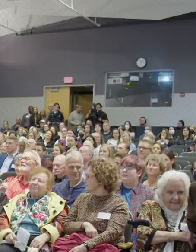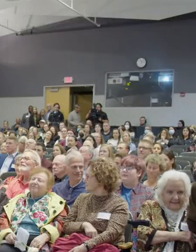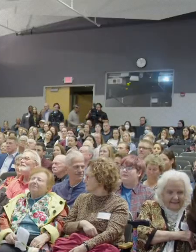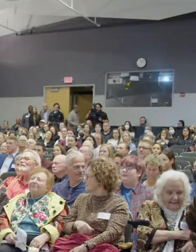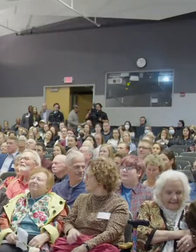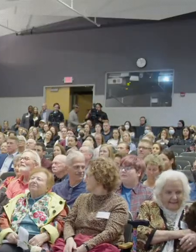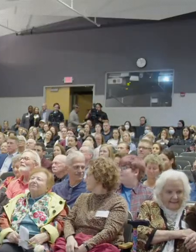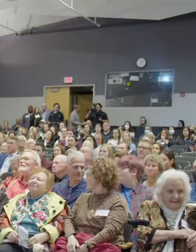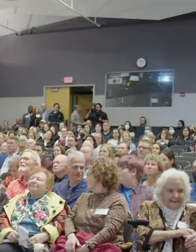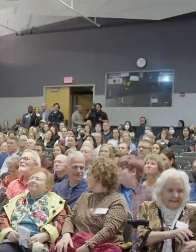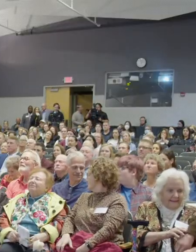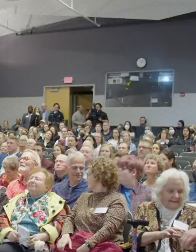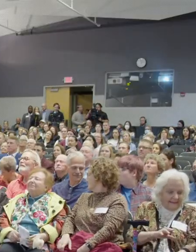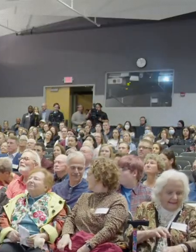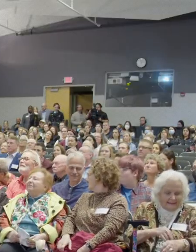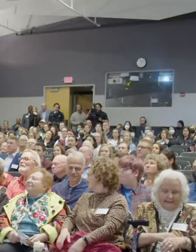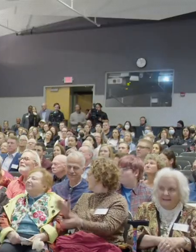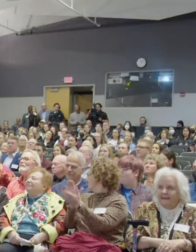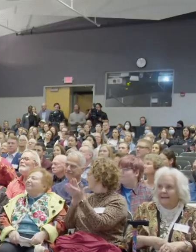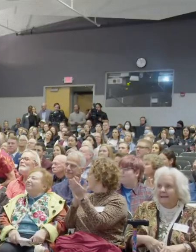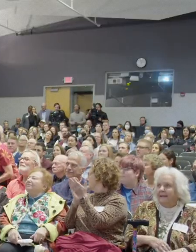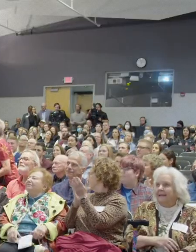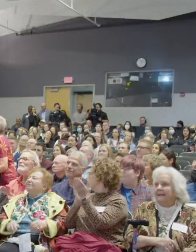Esther Clearman.